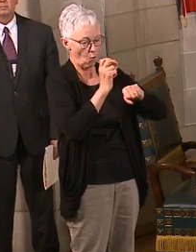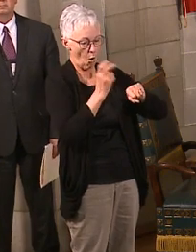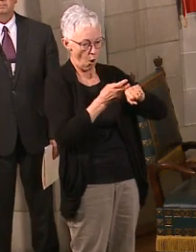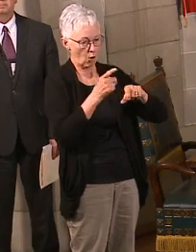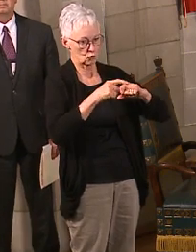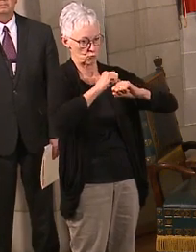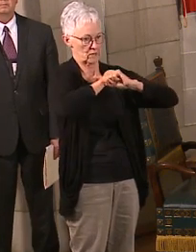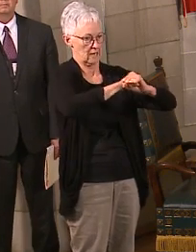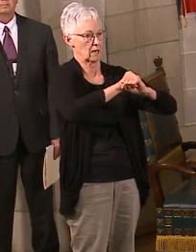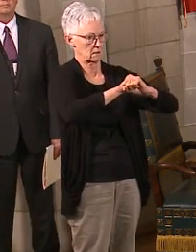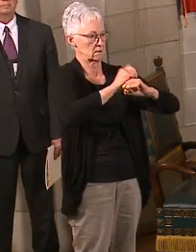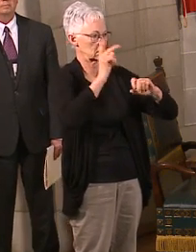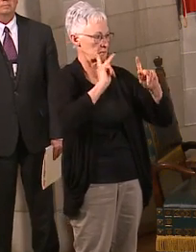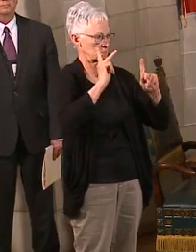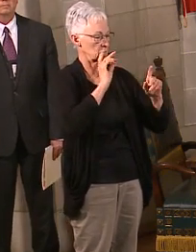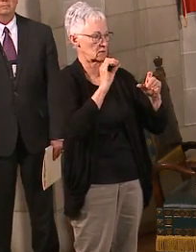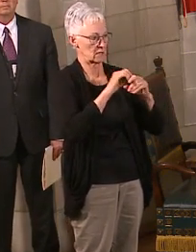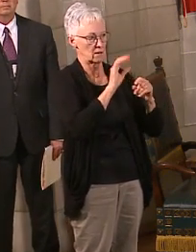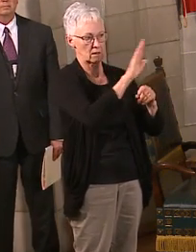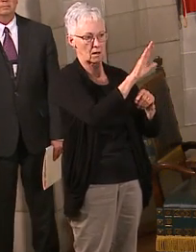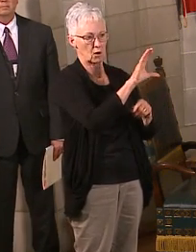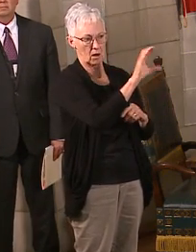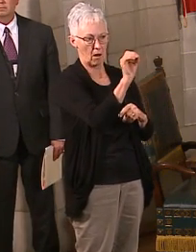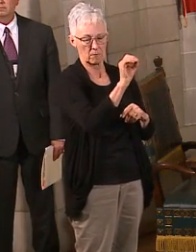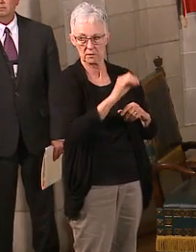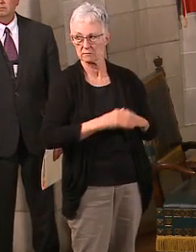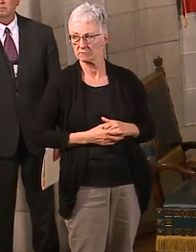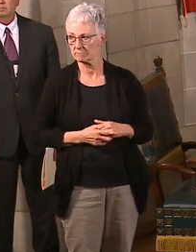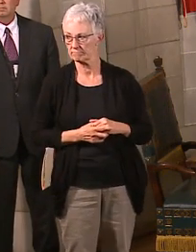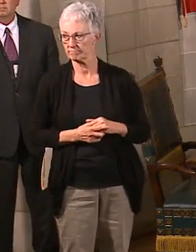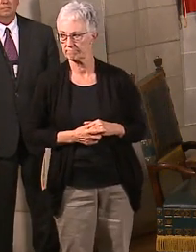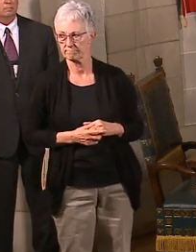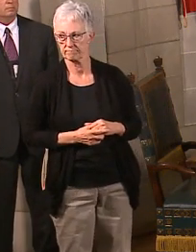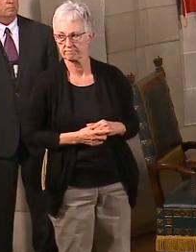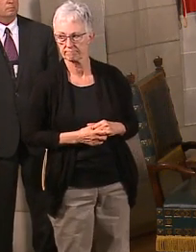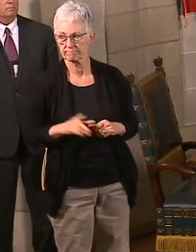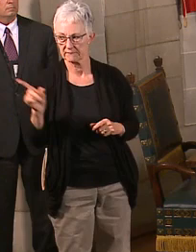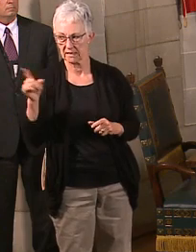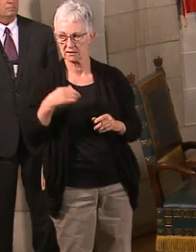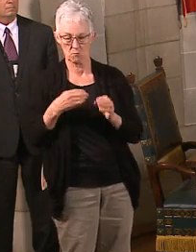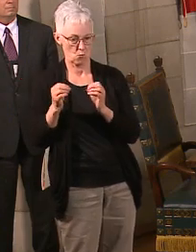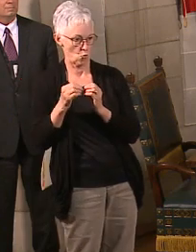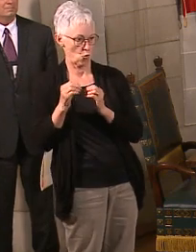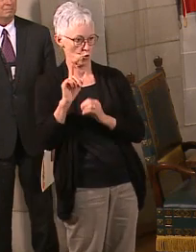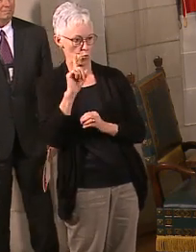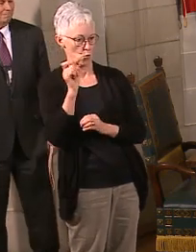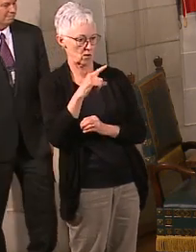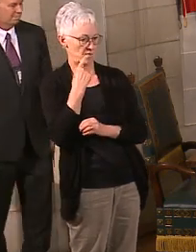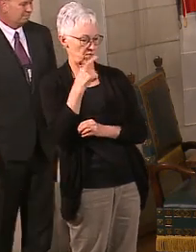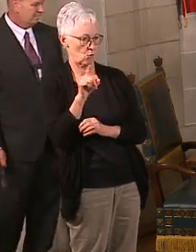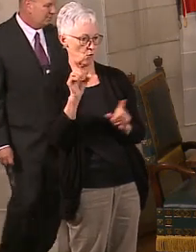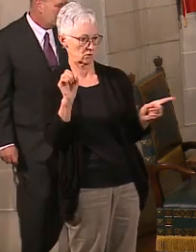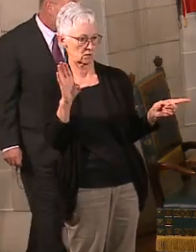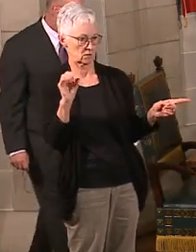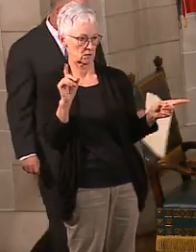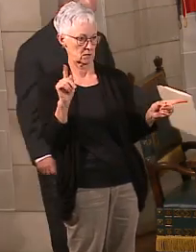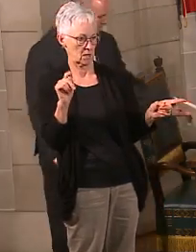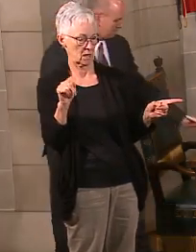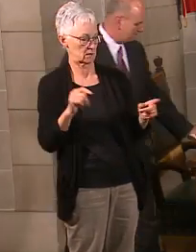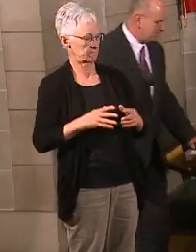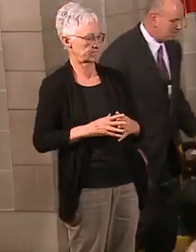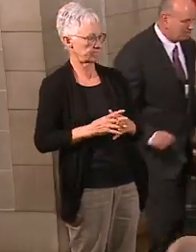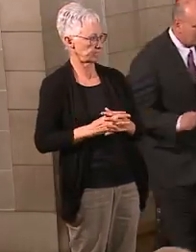as well as slow the spread of the virus here in our state. The rest of the questions are for Scott. Okay, the rest of the questions for Scott Frakes. So Scott, I'm going to turn over to you.